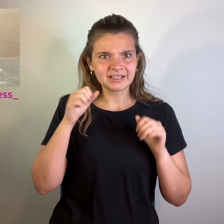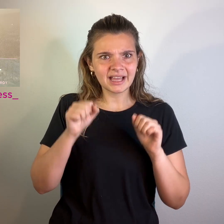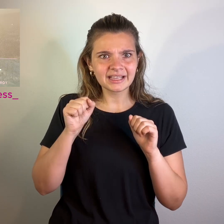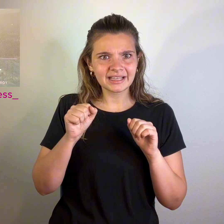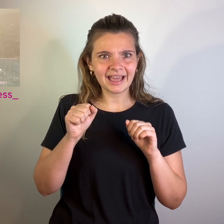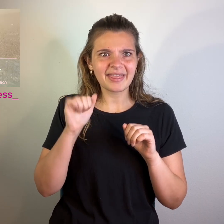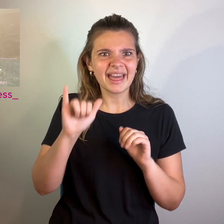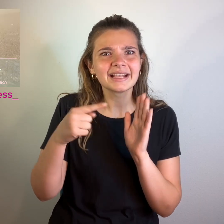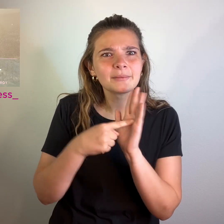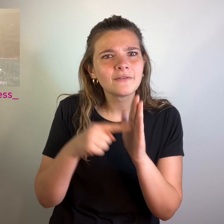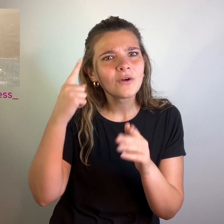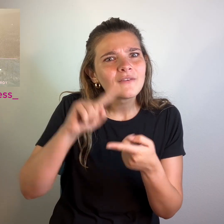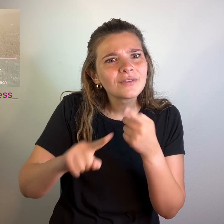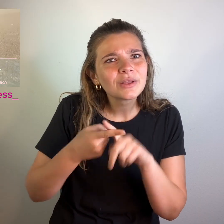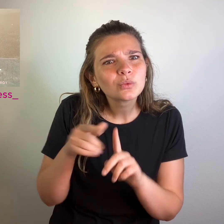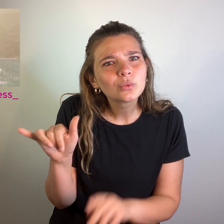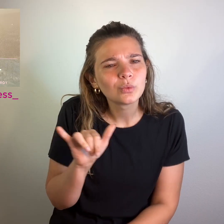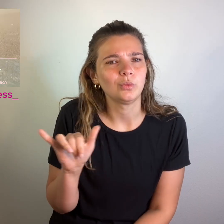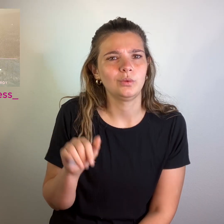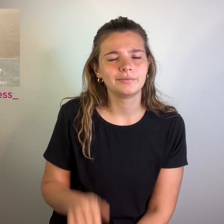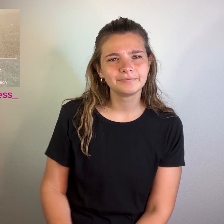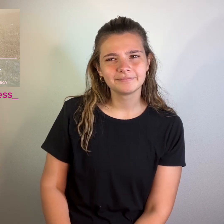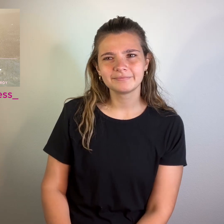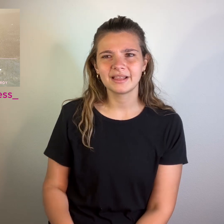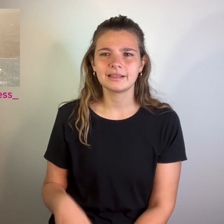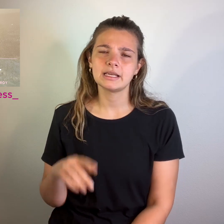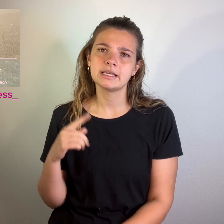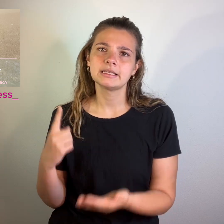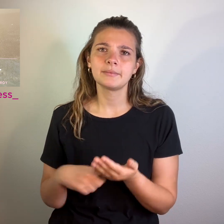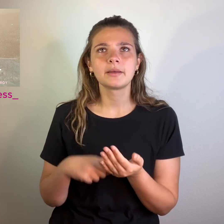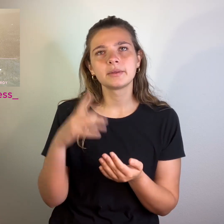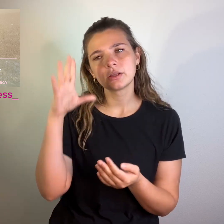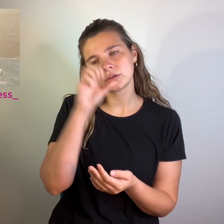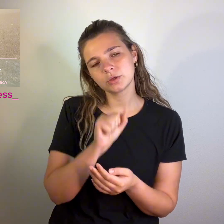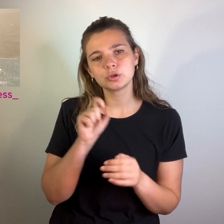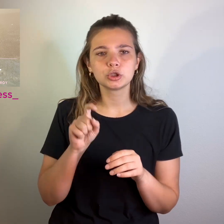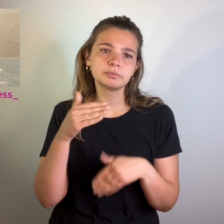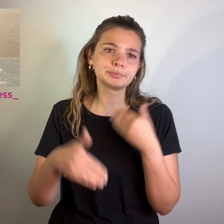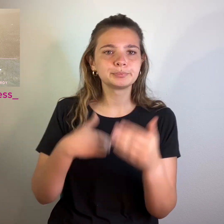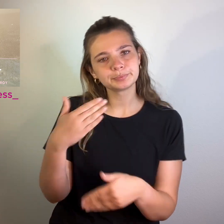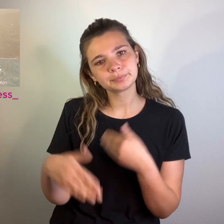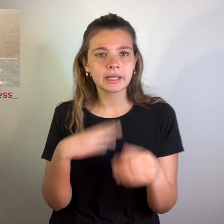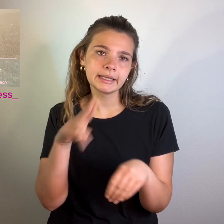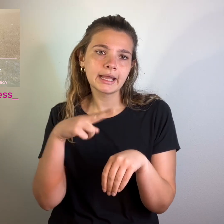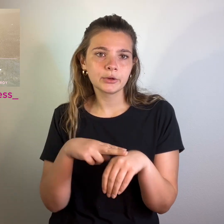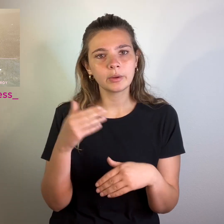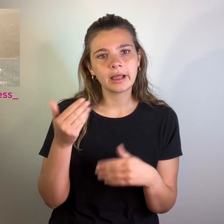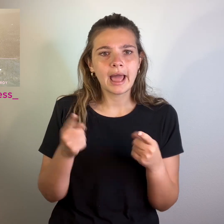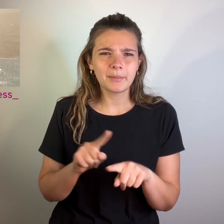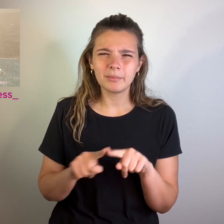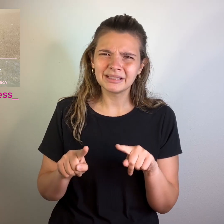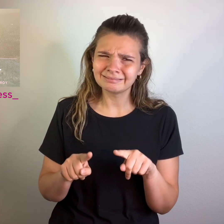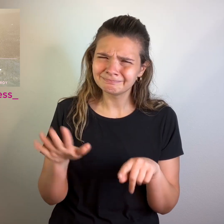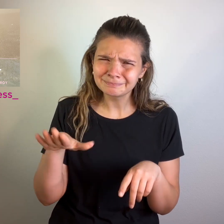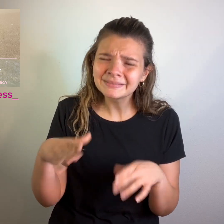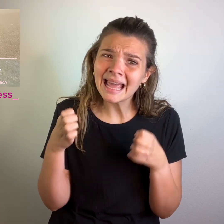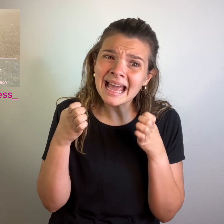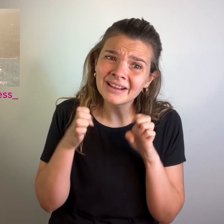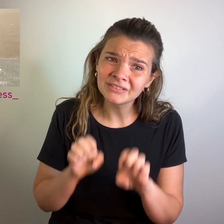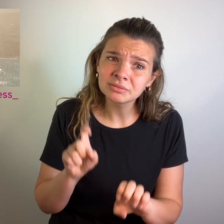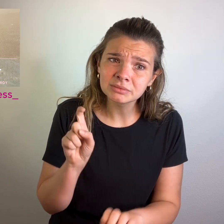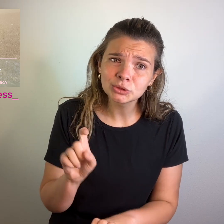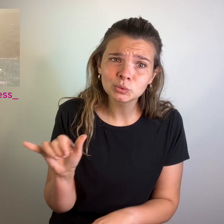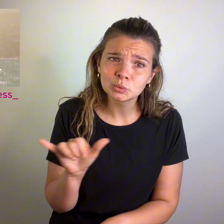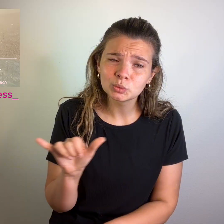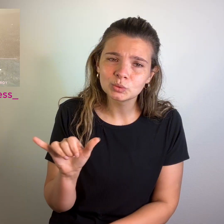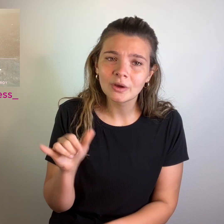And sometimes we just assume that everything should just be 100% organic, which it should, but it doesn't mean that you don't have to put effort in. I listen